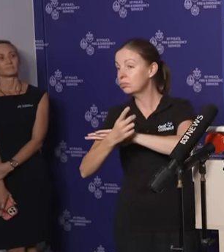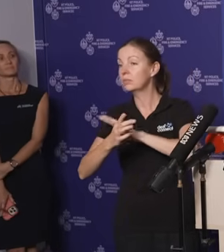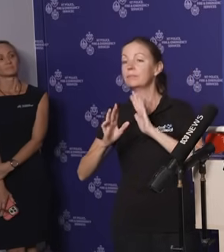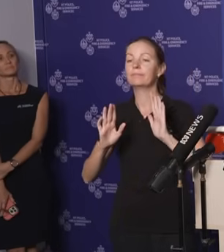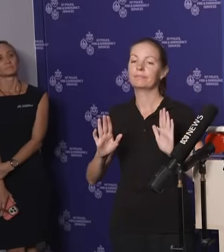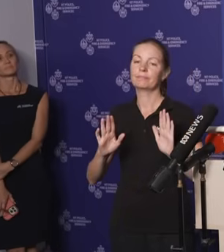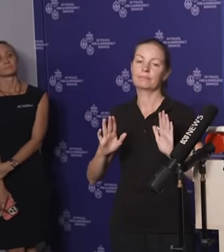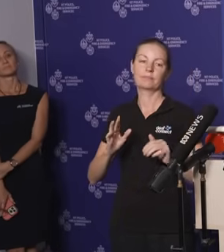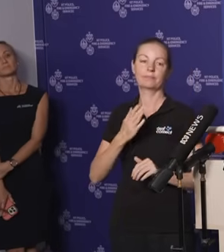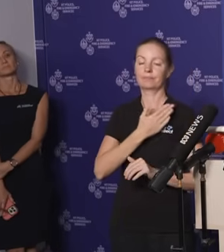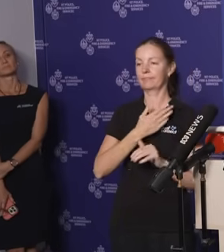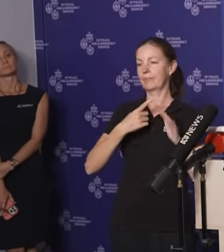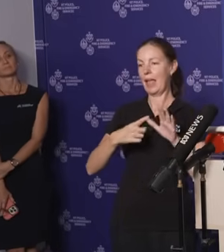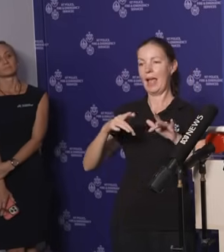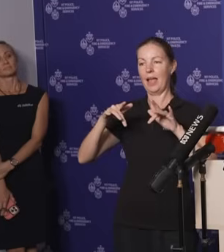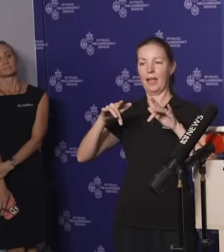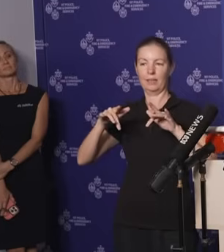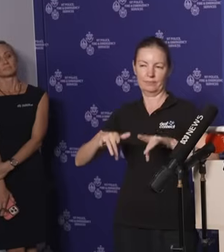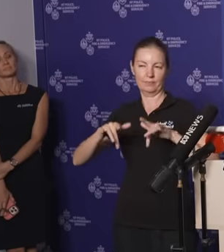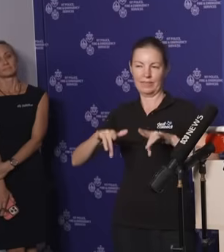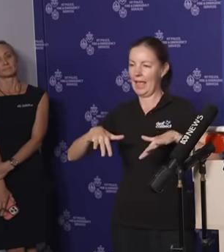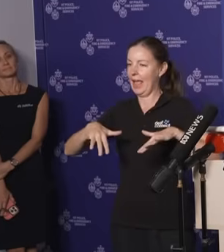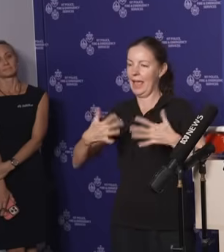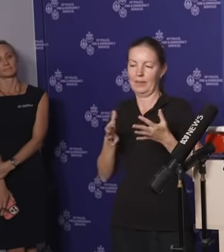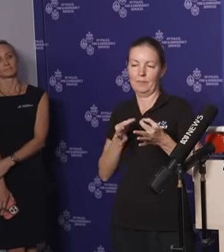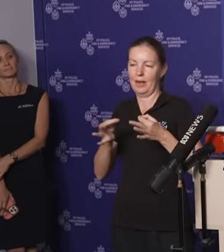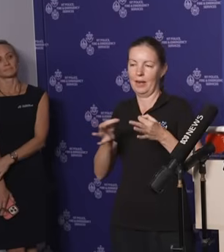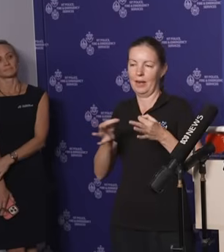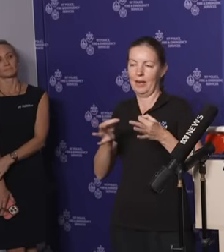planned evacuations for any communities. But I hope I